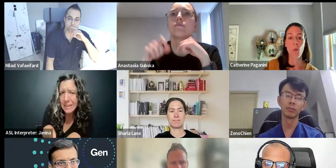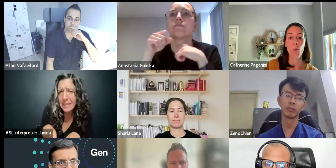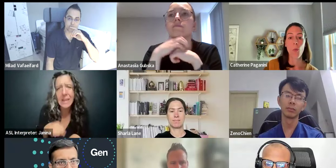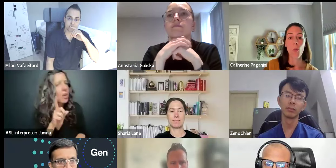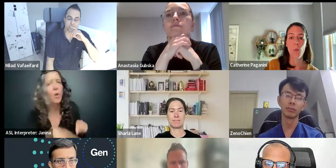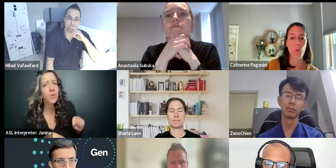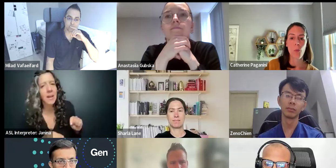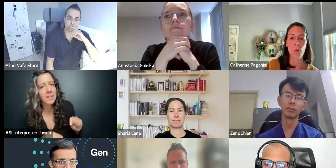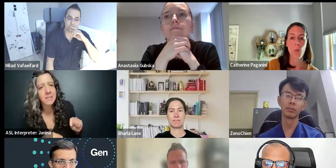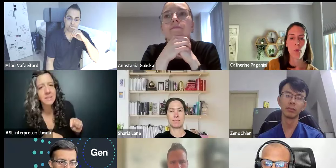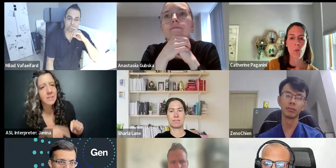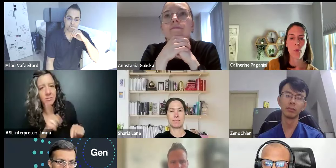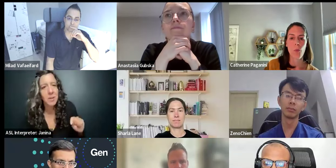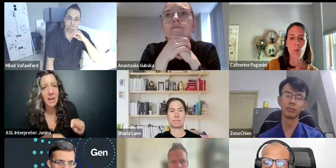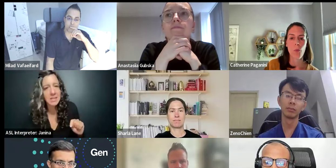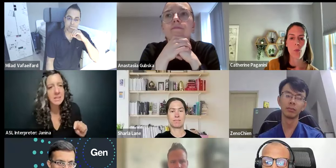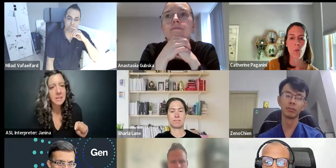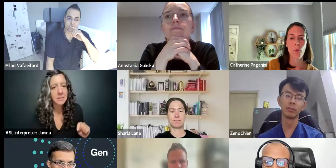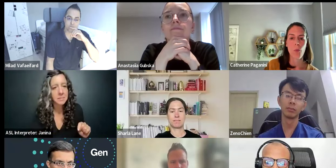You cannot. So